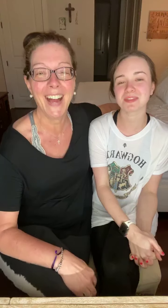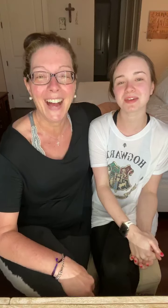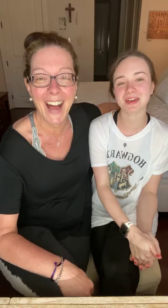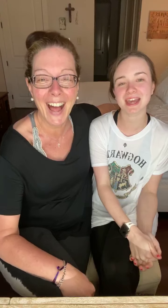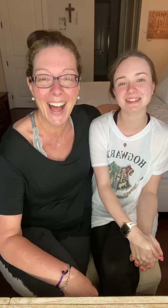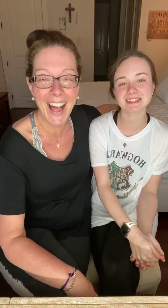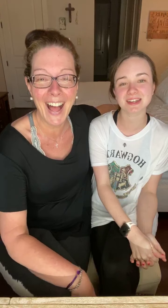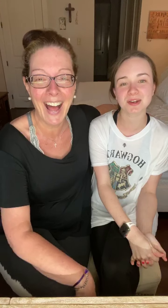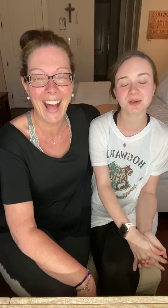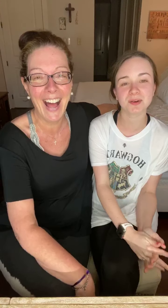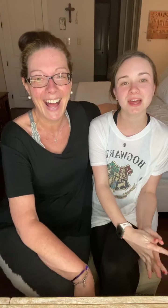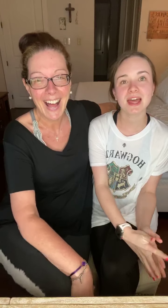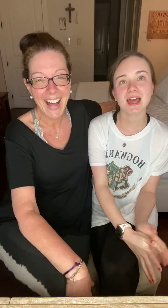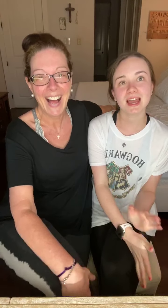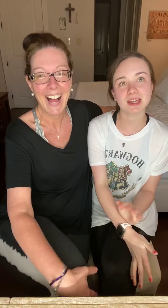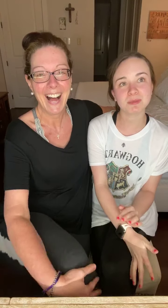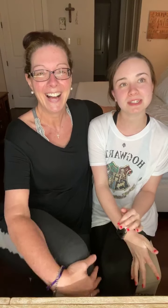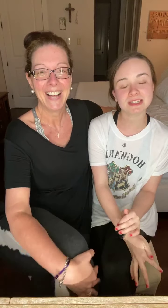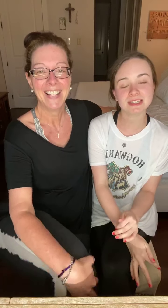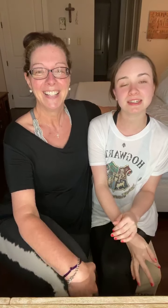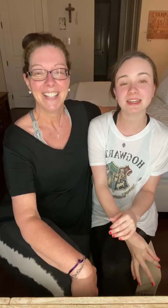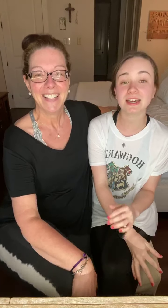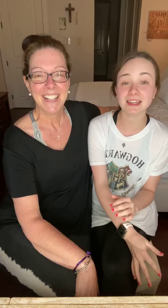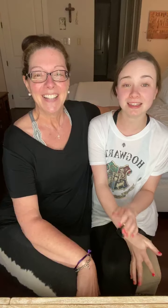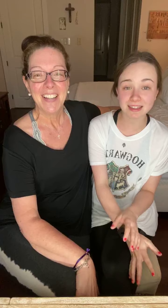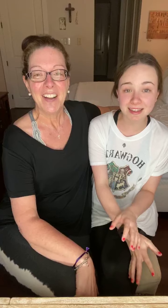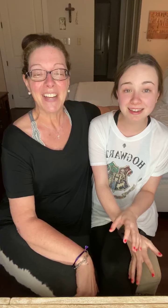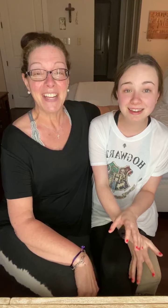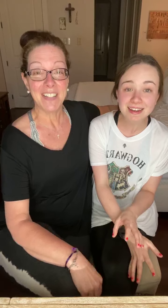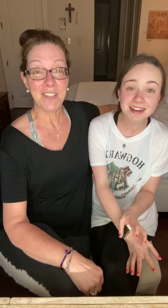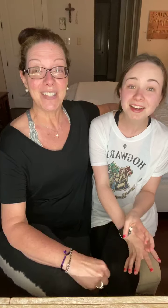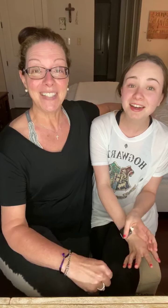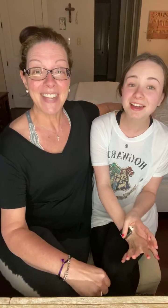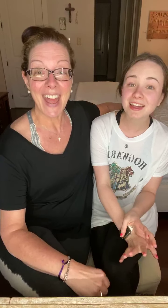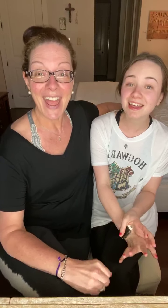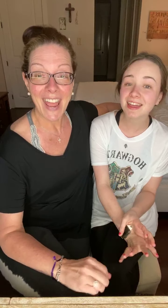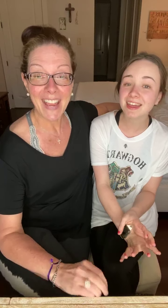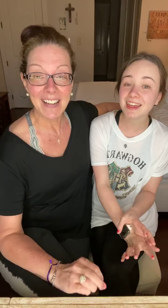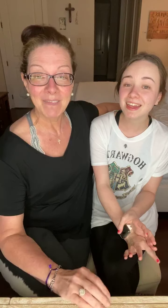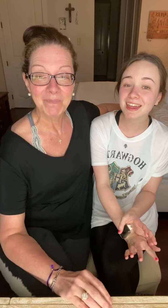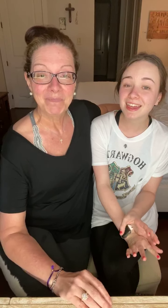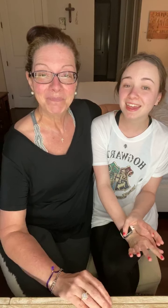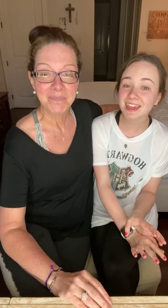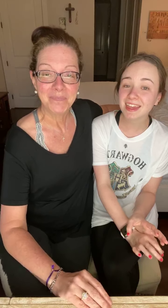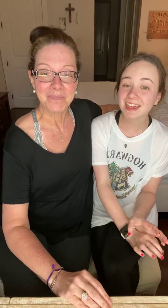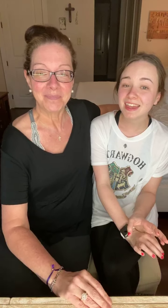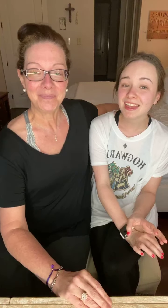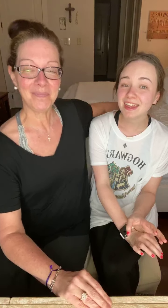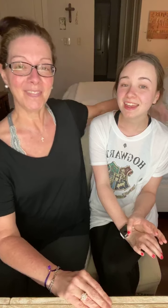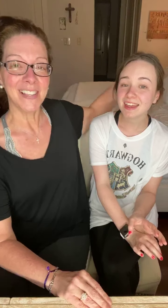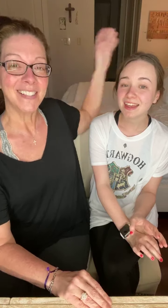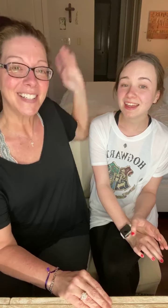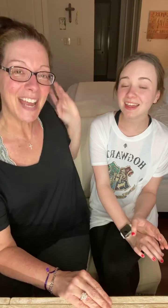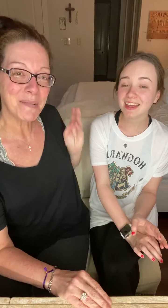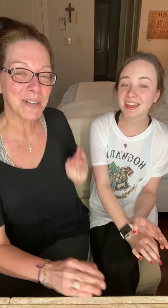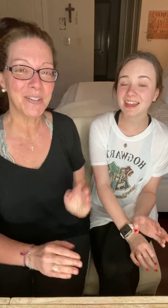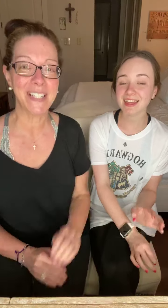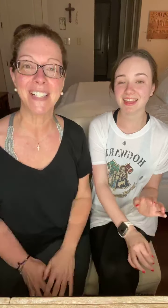Okay. So A, B, C, D, E. Okay. So today, today we're going into